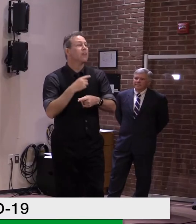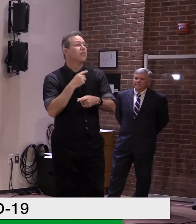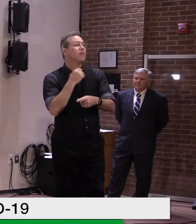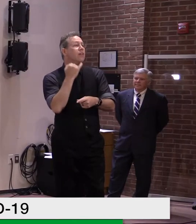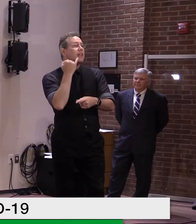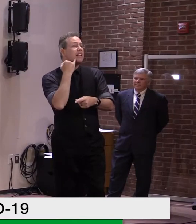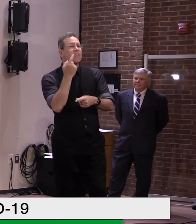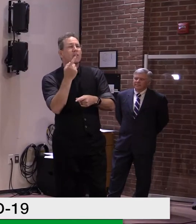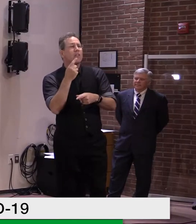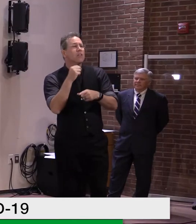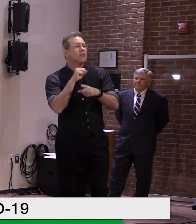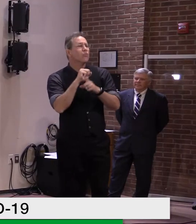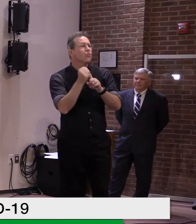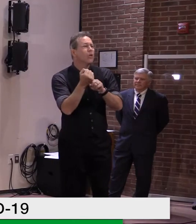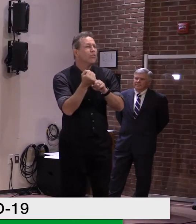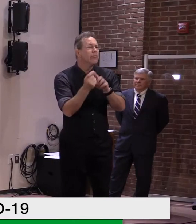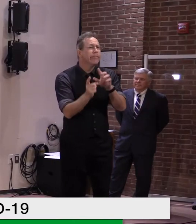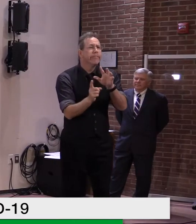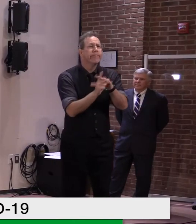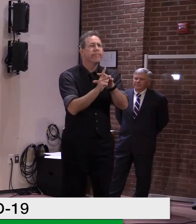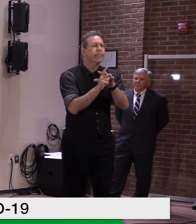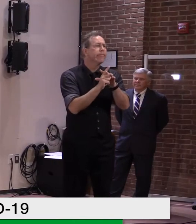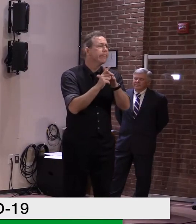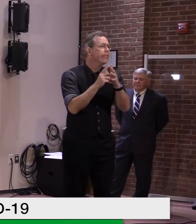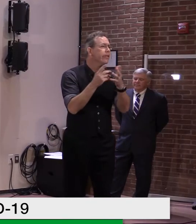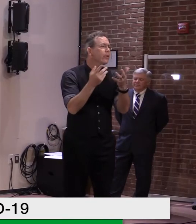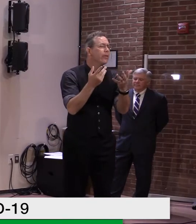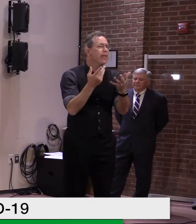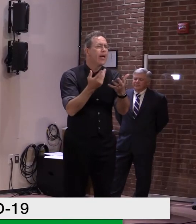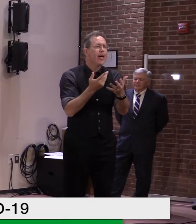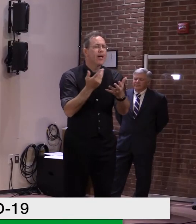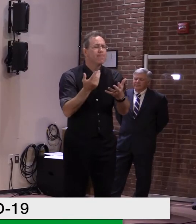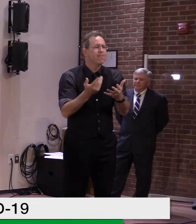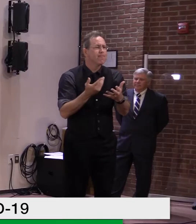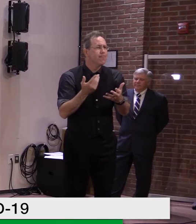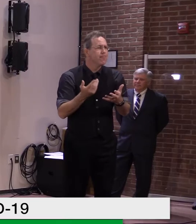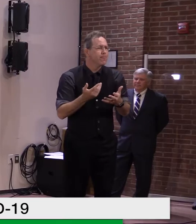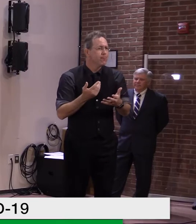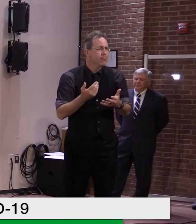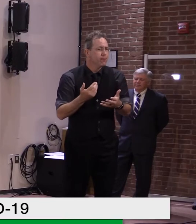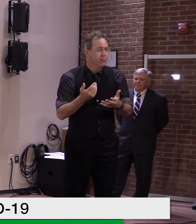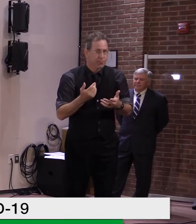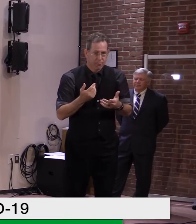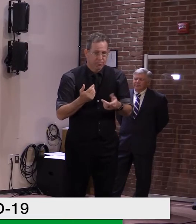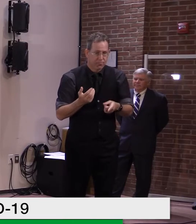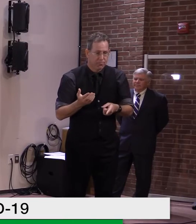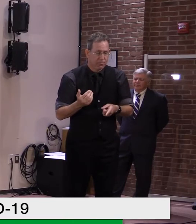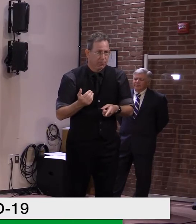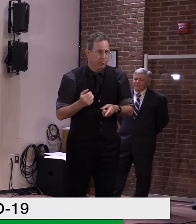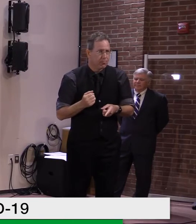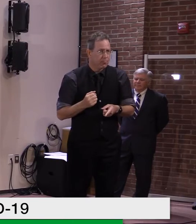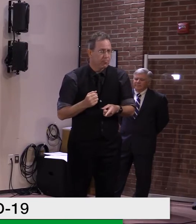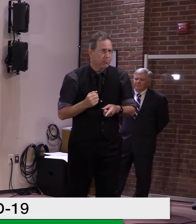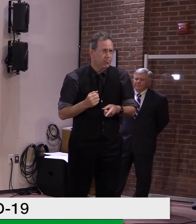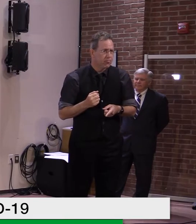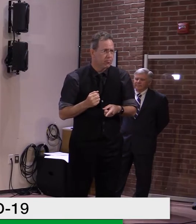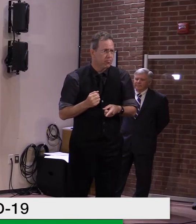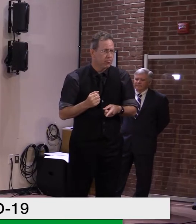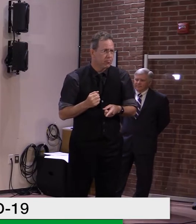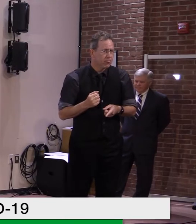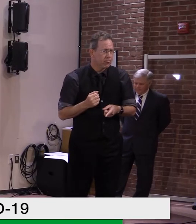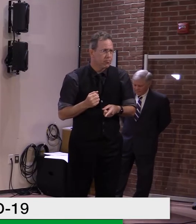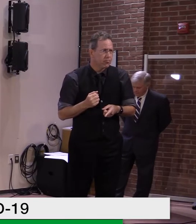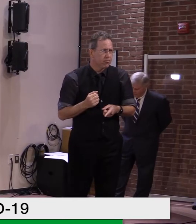week with funding and other things like that. you know, is it coming on the day